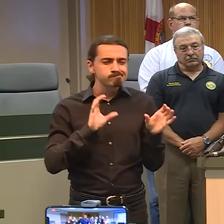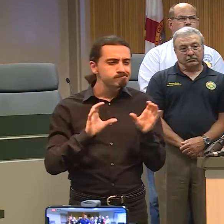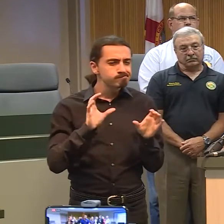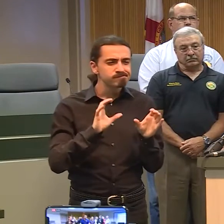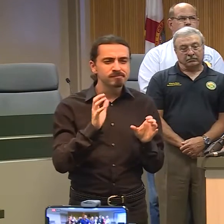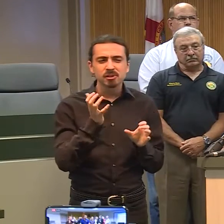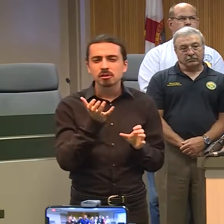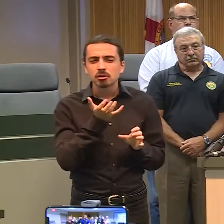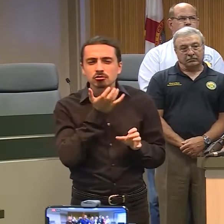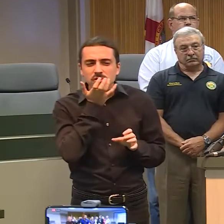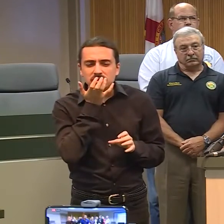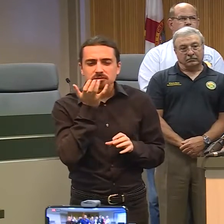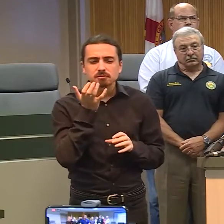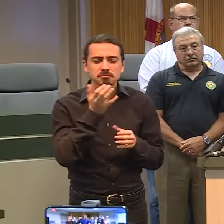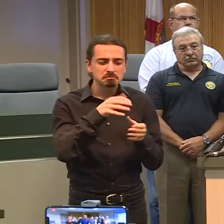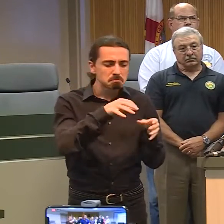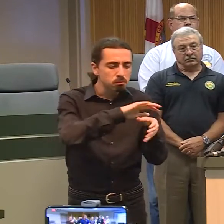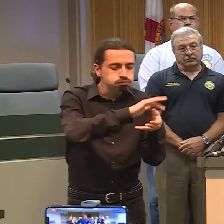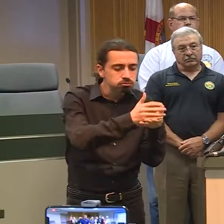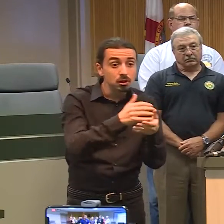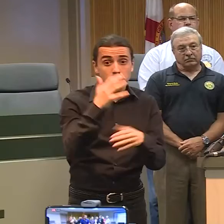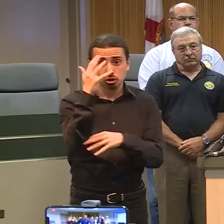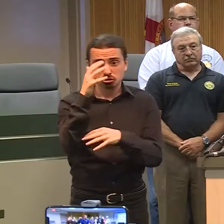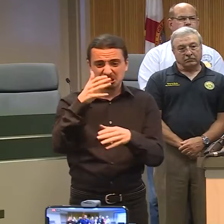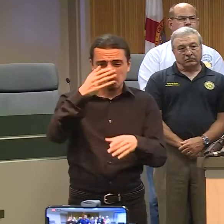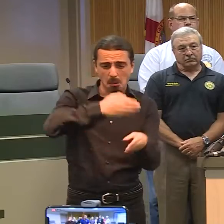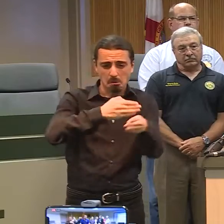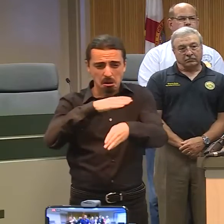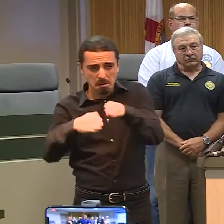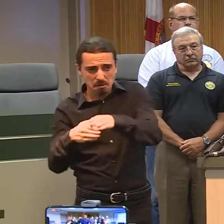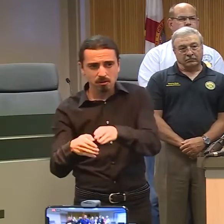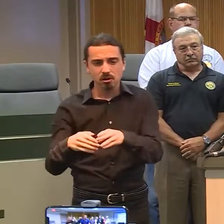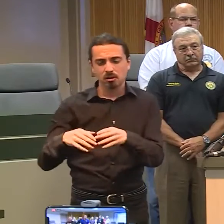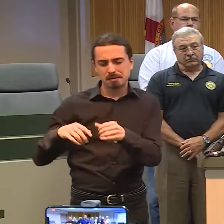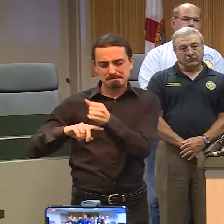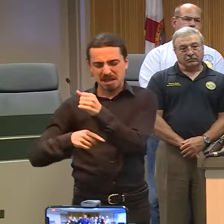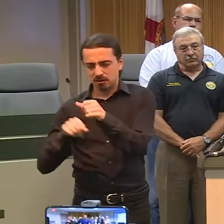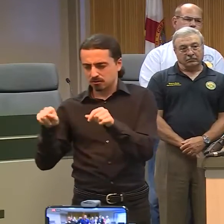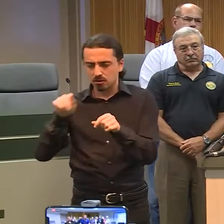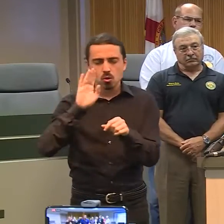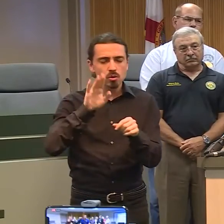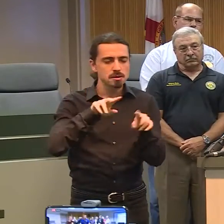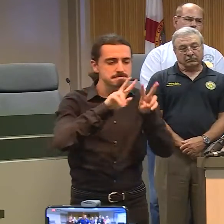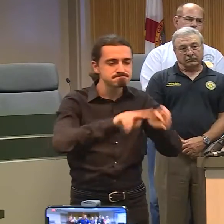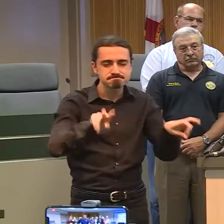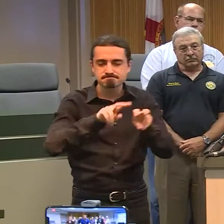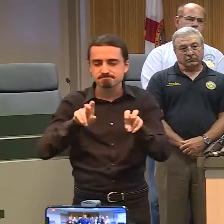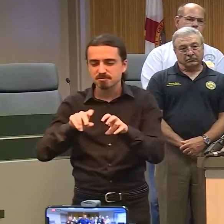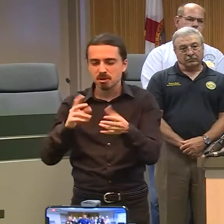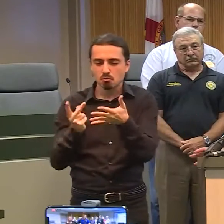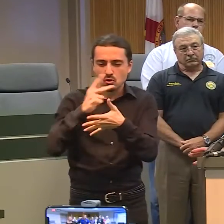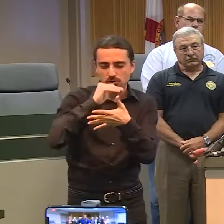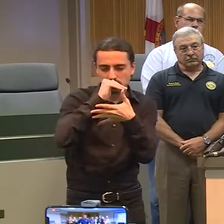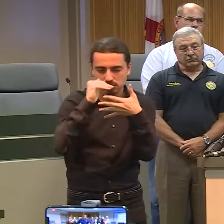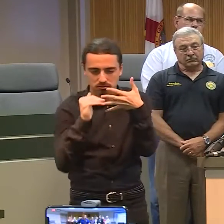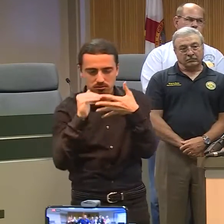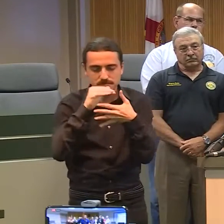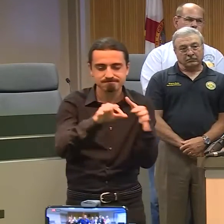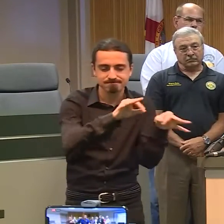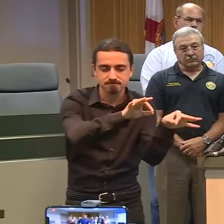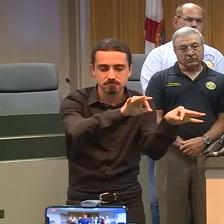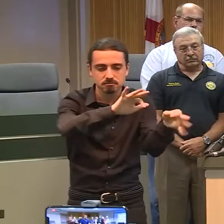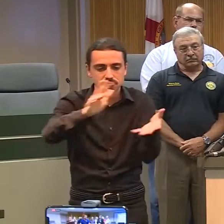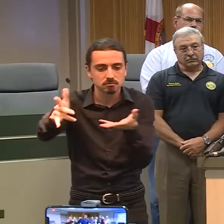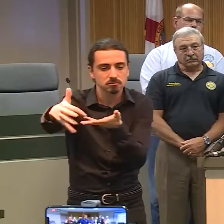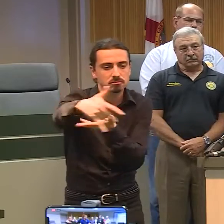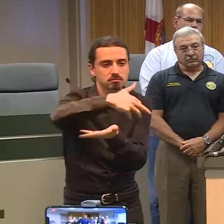recycling. ADS is struggling a little bit with their team members and those that have been recalled